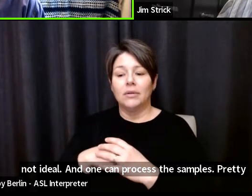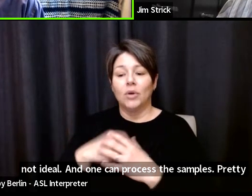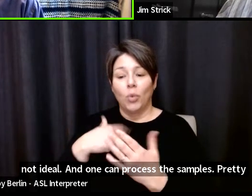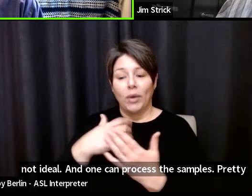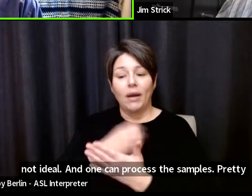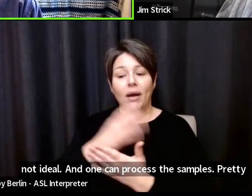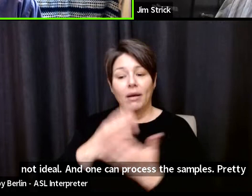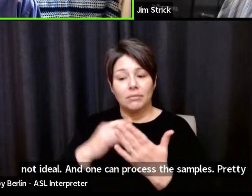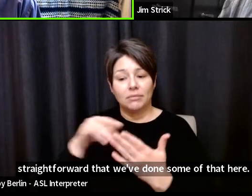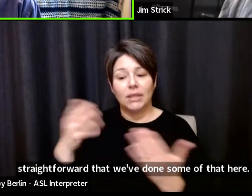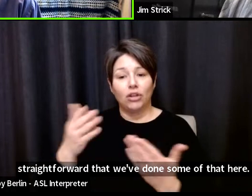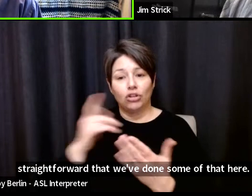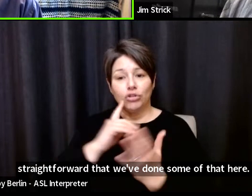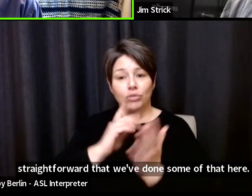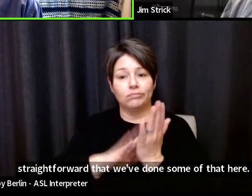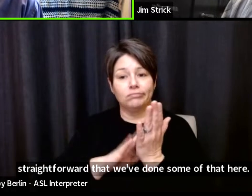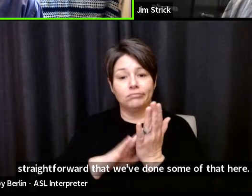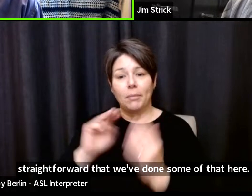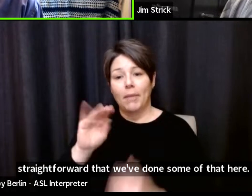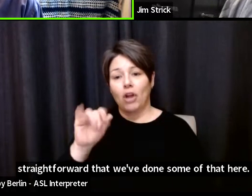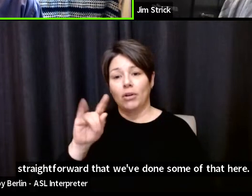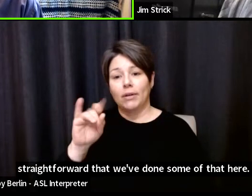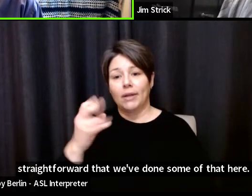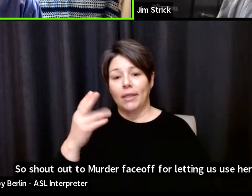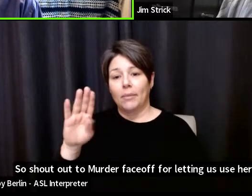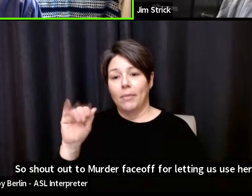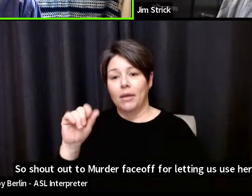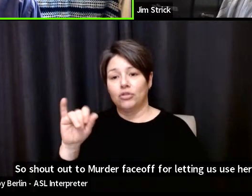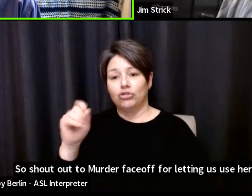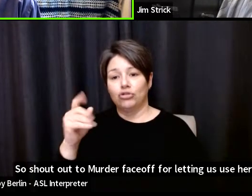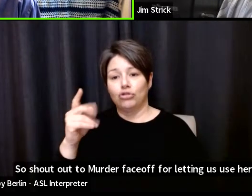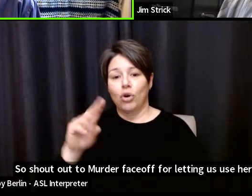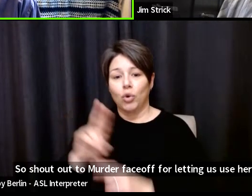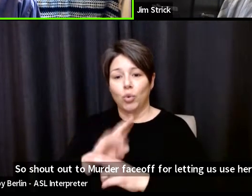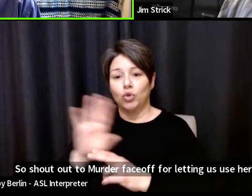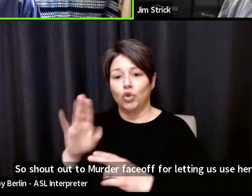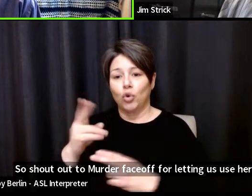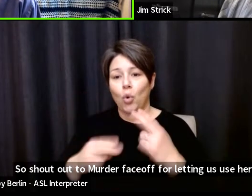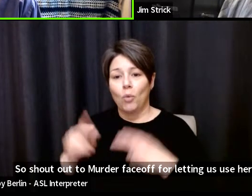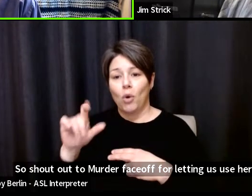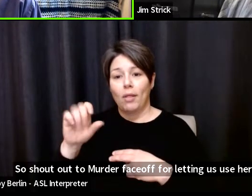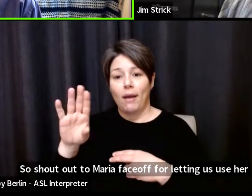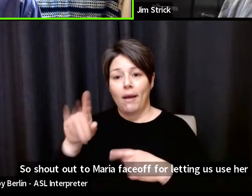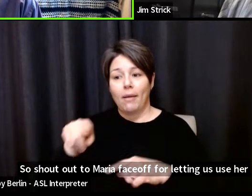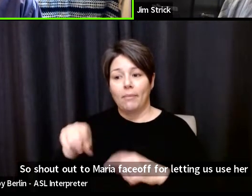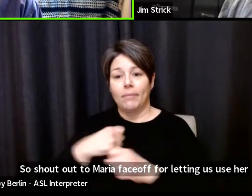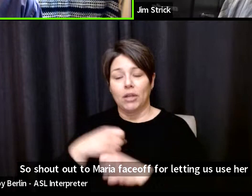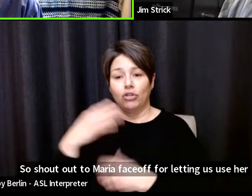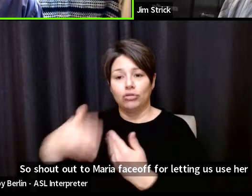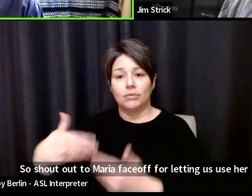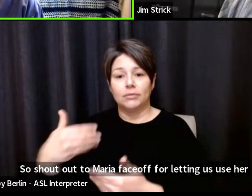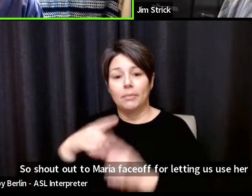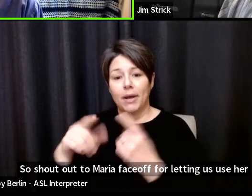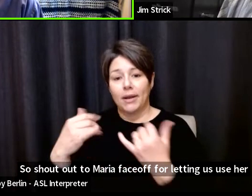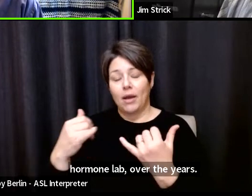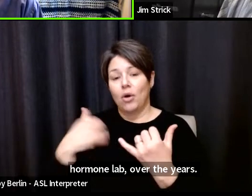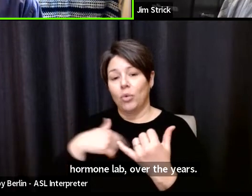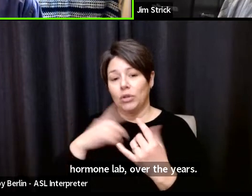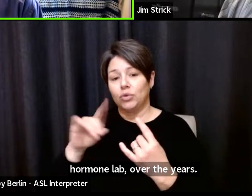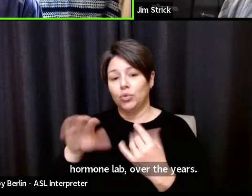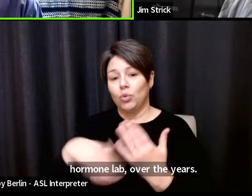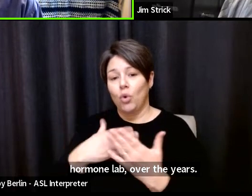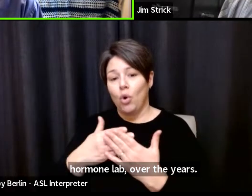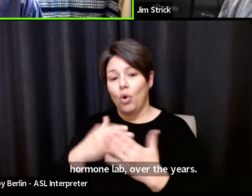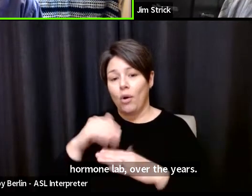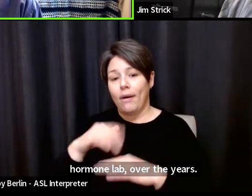here. So shout out to Meredith Bayshaw for letting us use her hormone lab over the years. But at this point, we do it all at